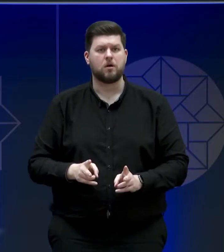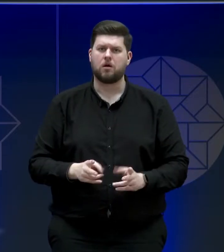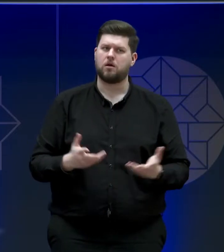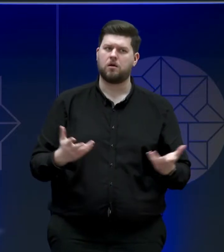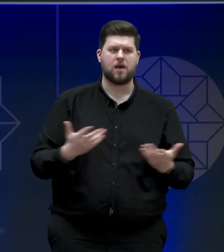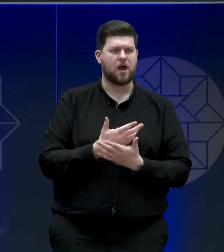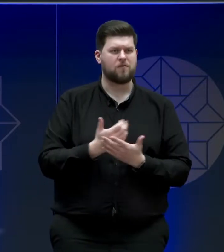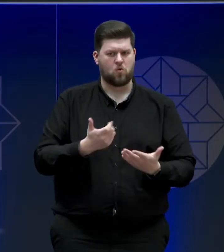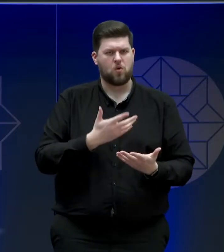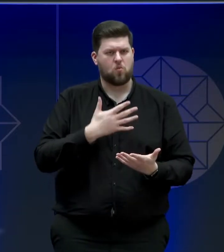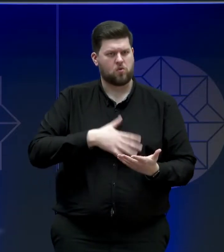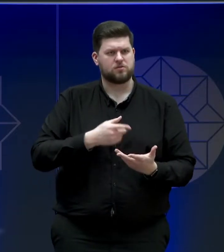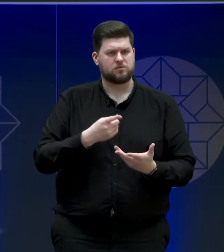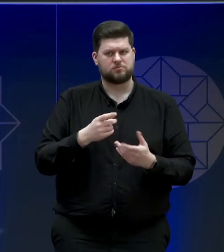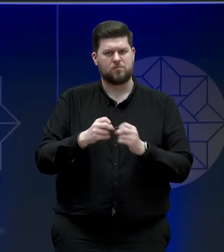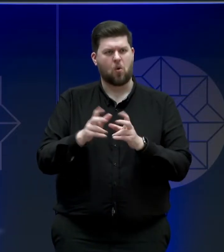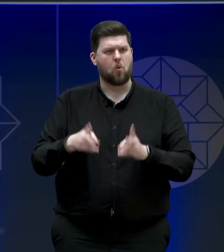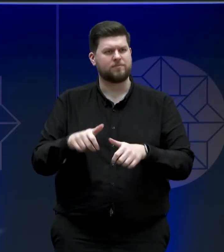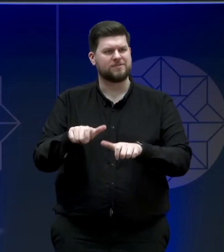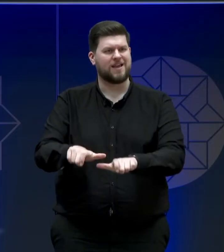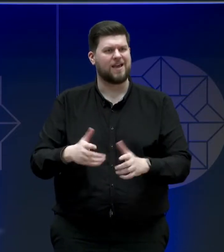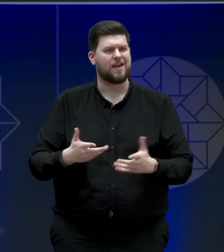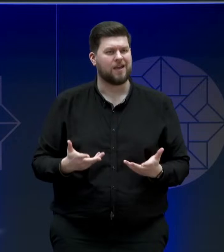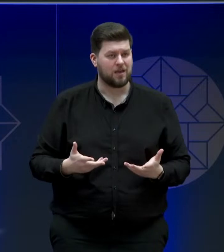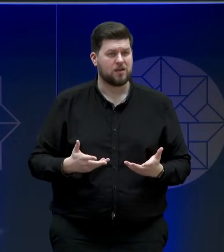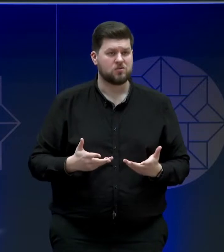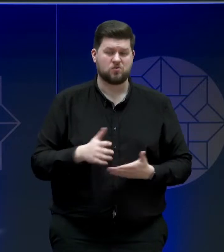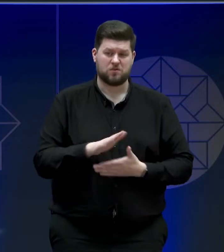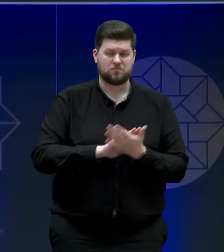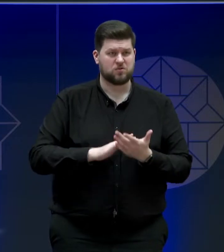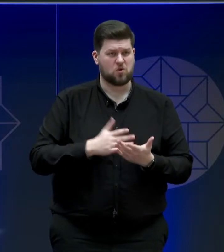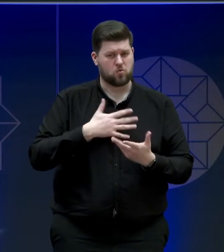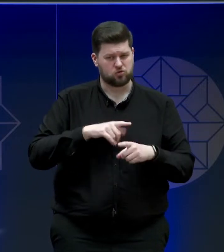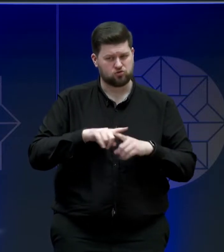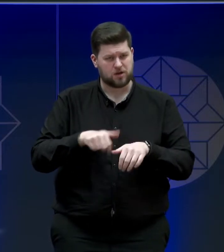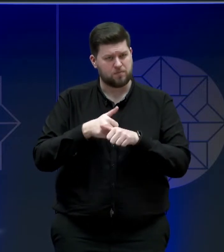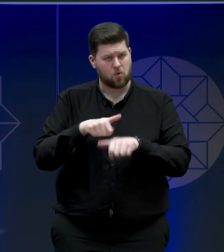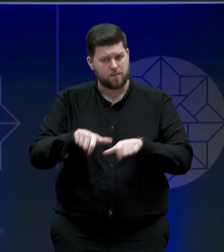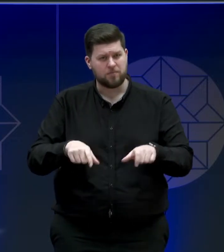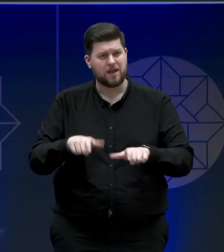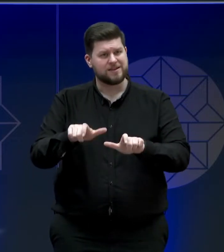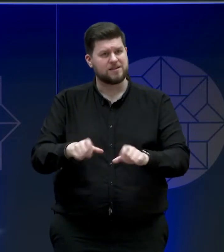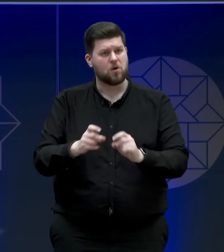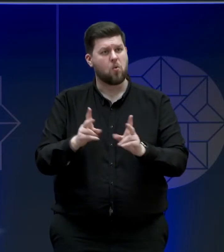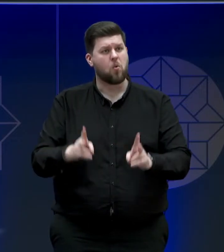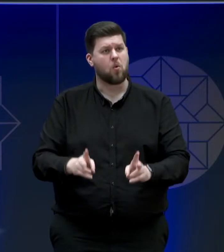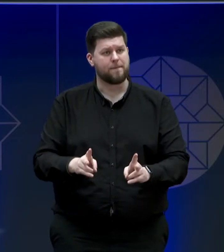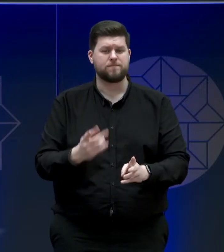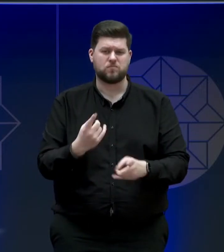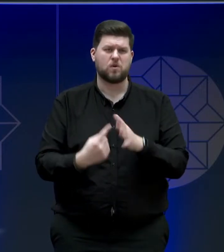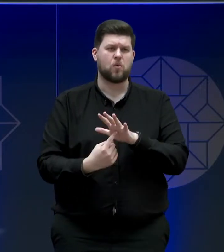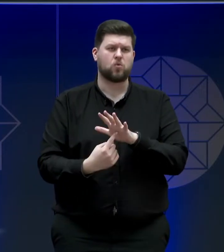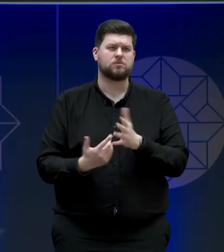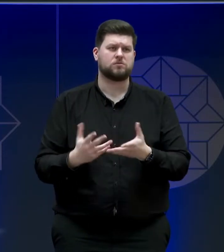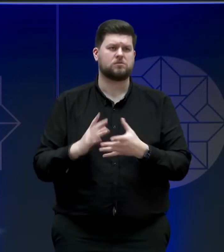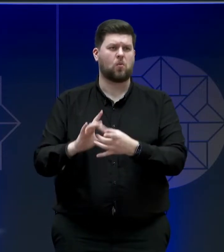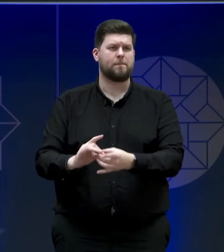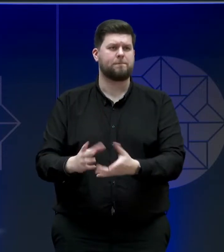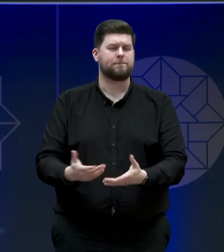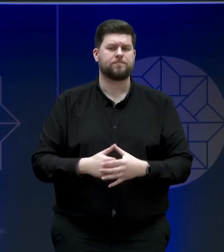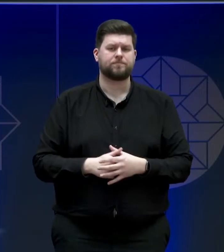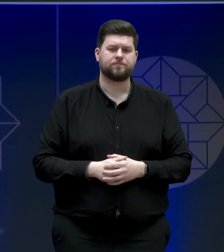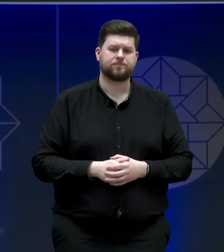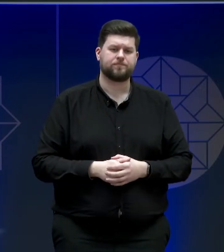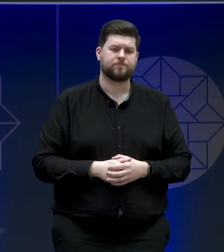sure that we can support people and sustain their circumstances at home is critical. Now,